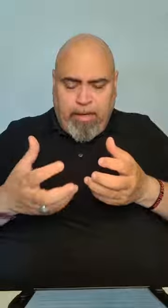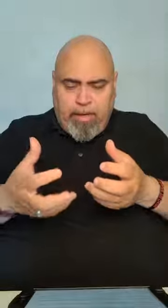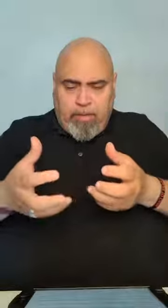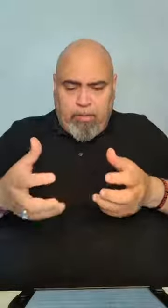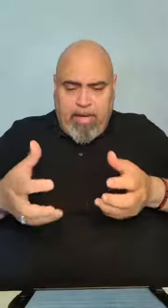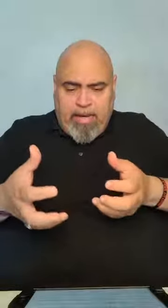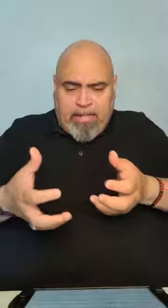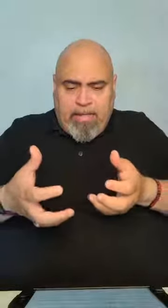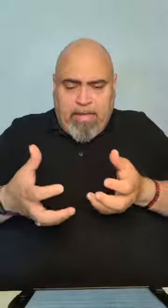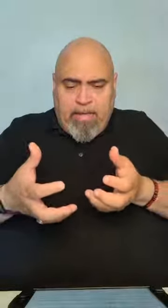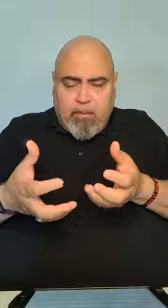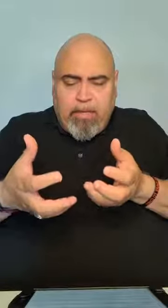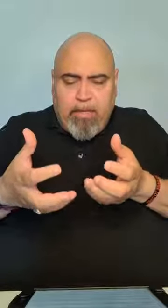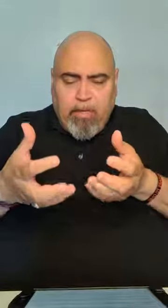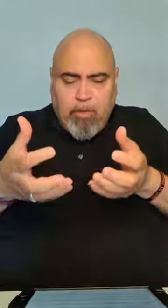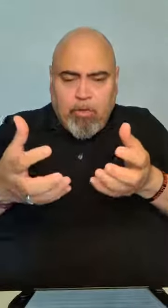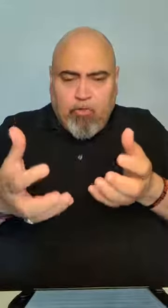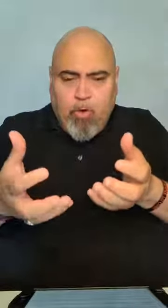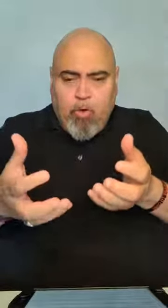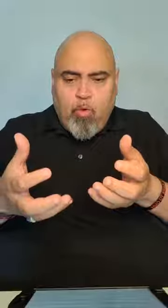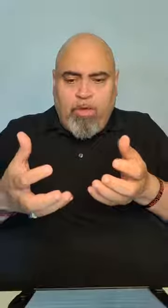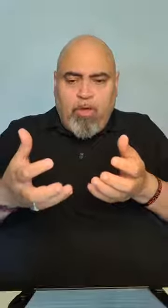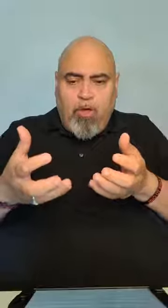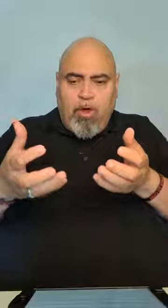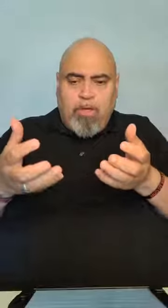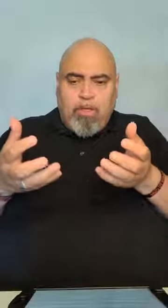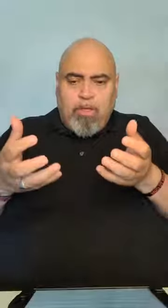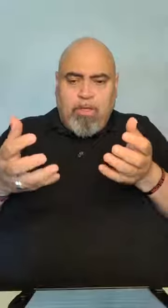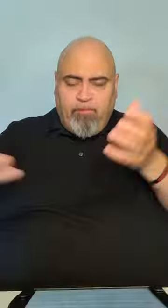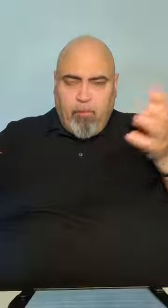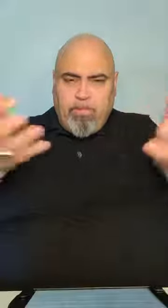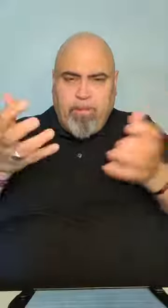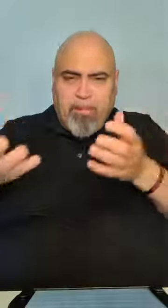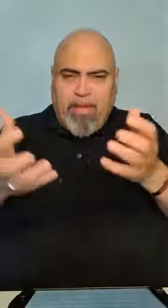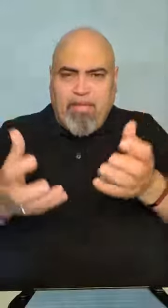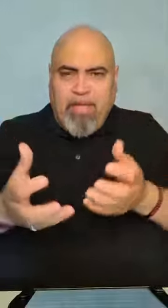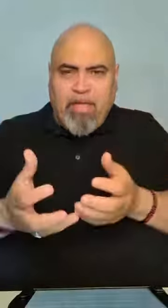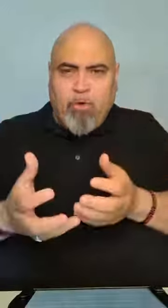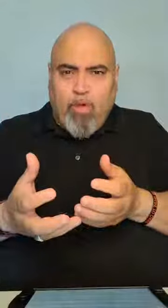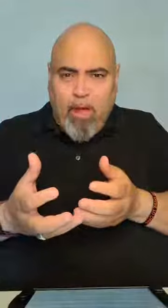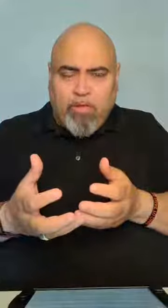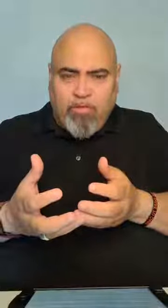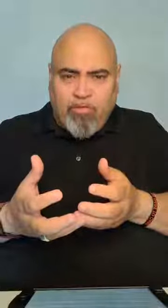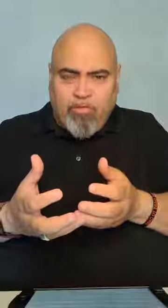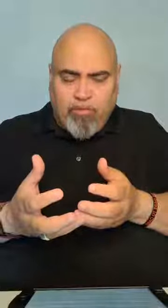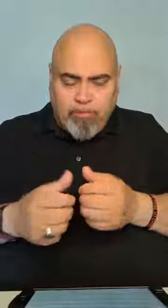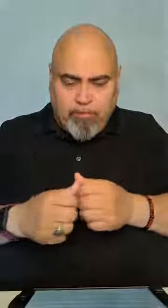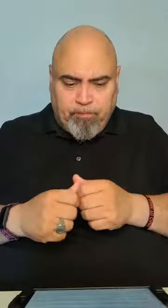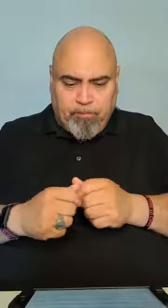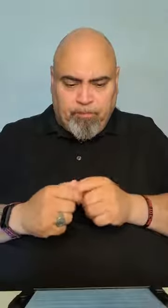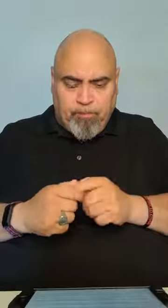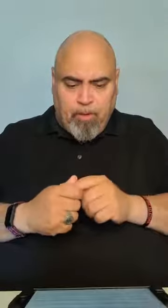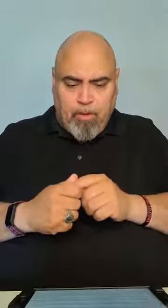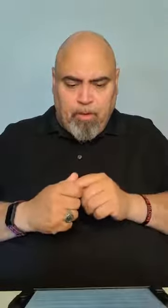And humanity, as we grow, we are influenced by many things around us.